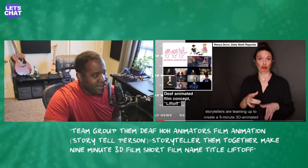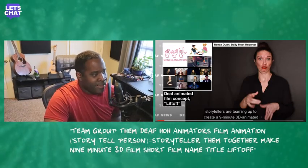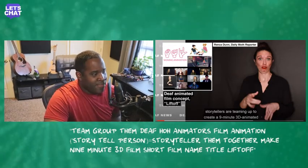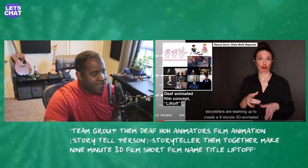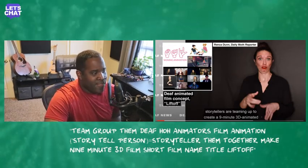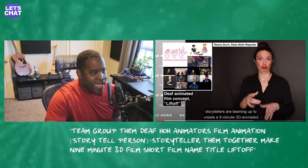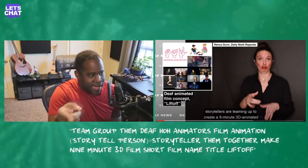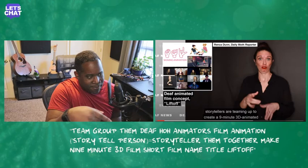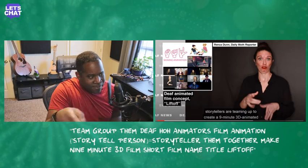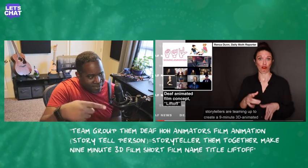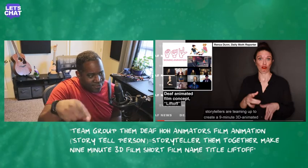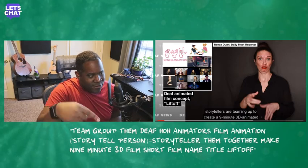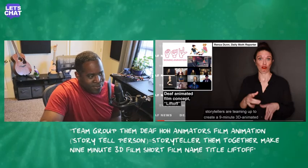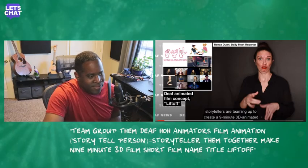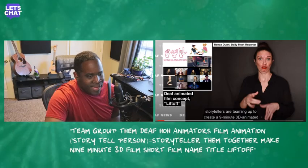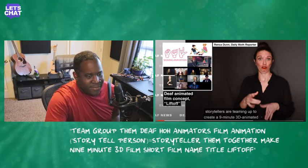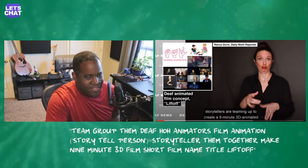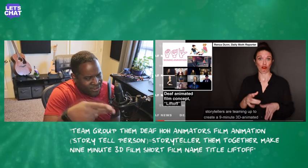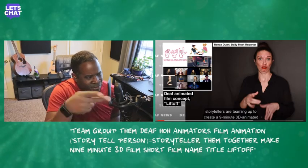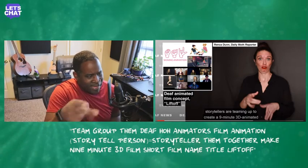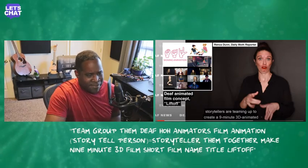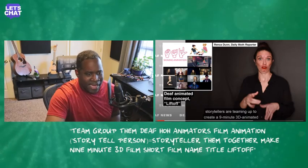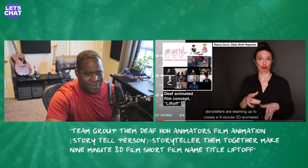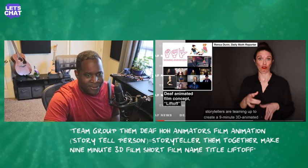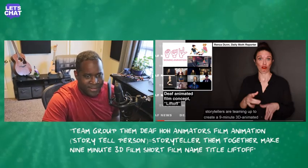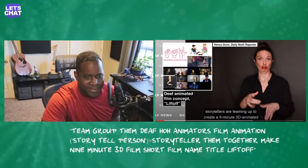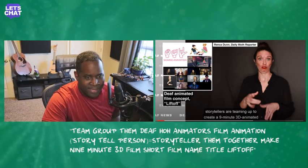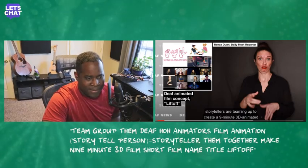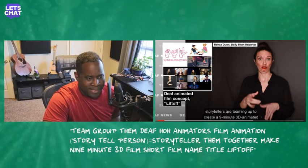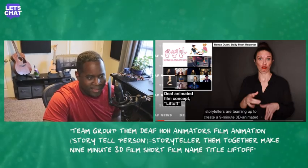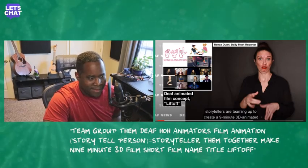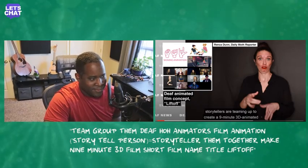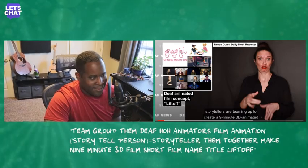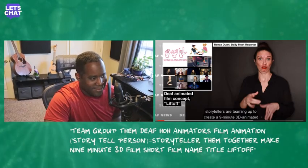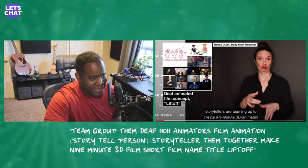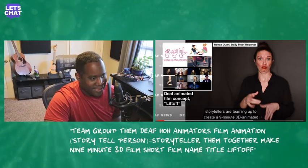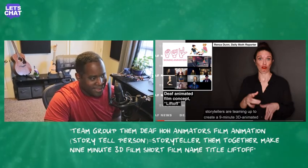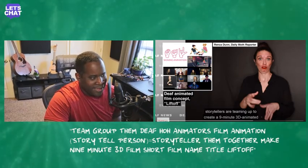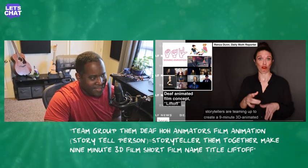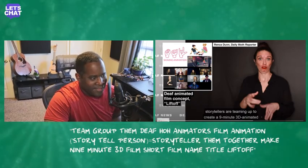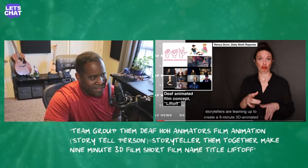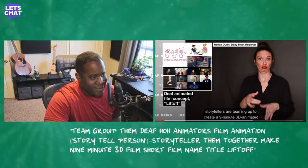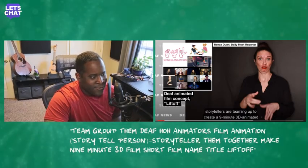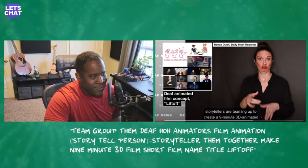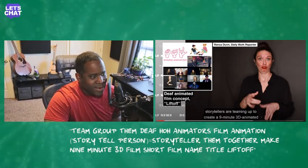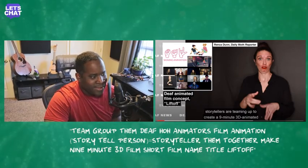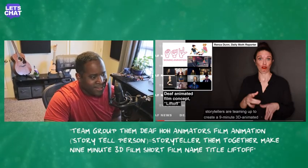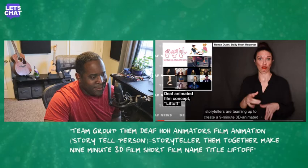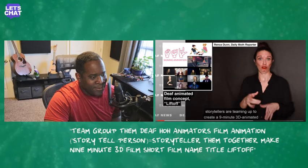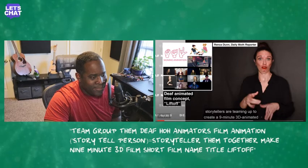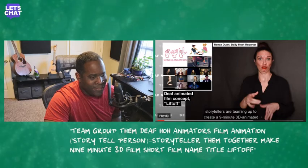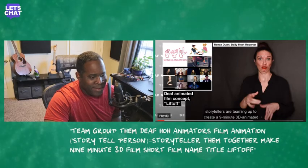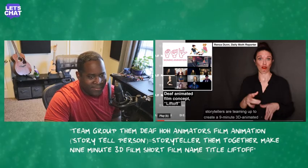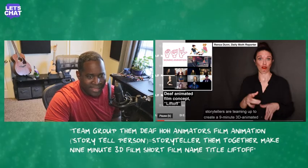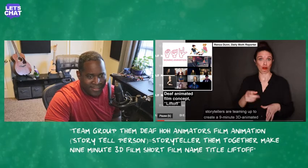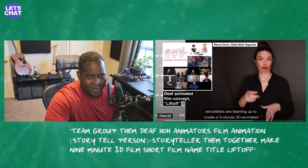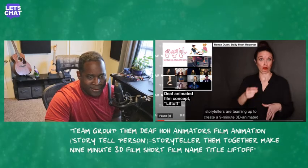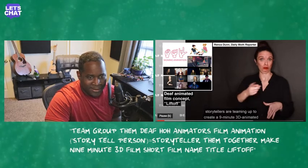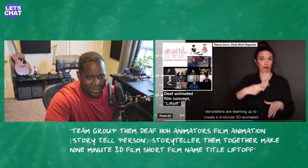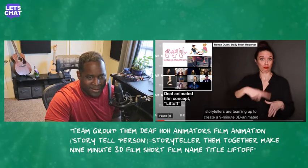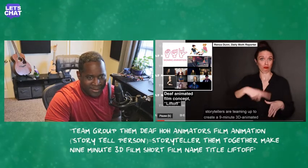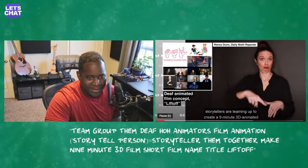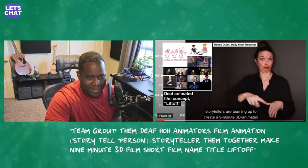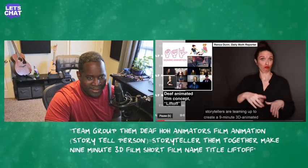And them, did she do them? Did she do them? I don't know if she did them immediately afterwards. Let's see. Storyteller, them